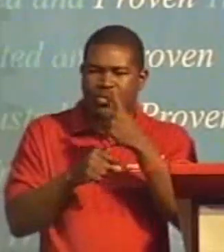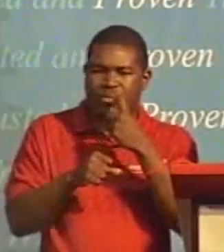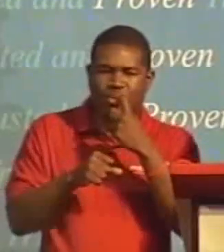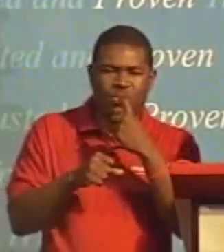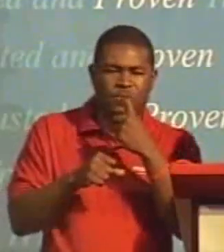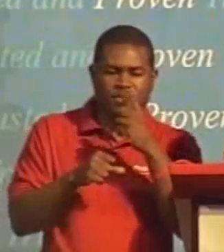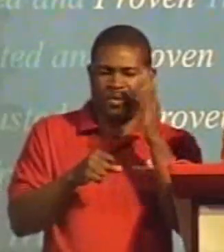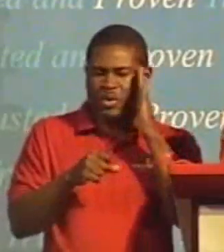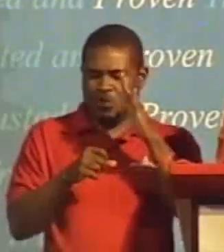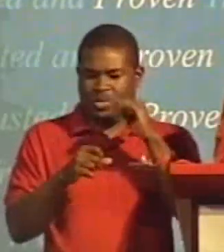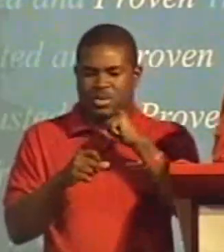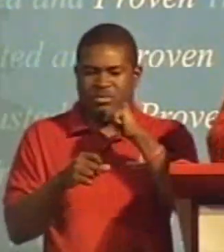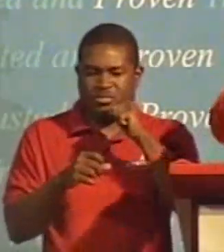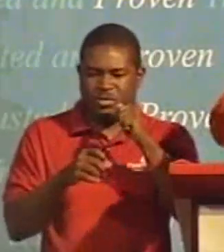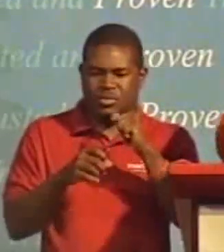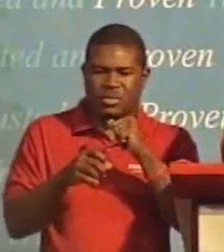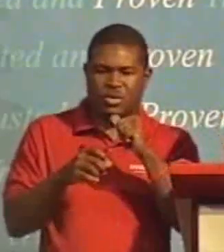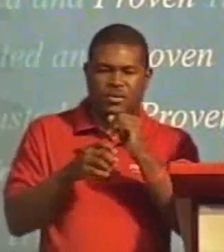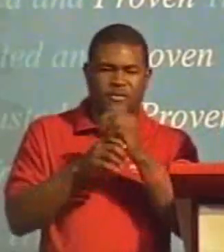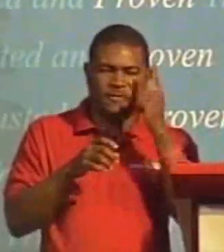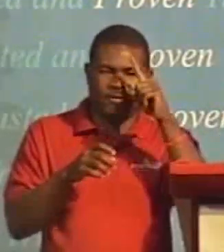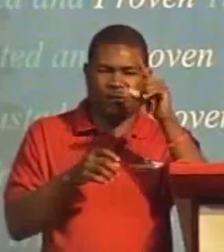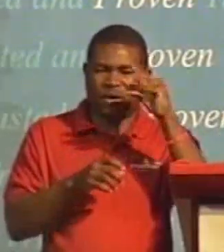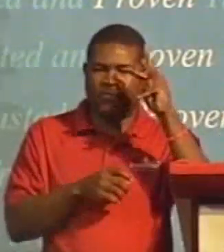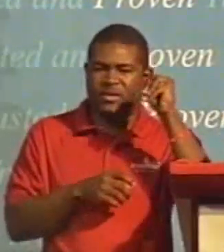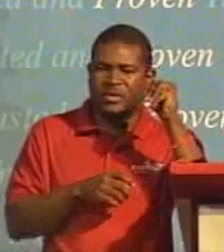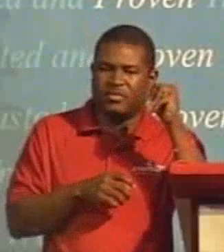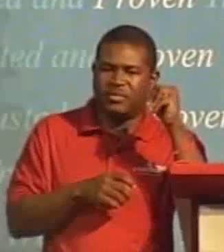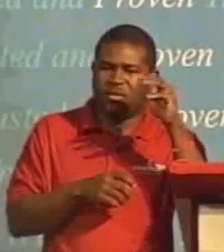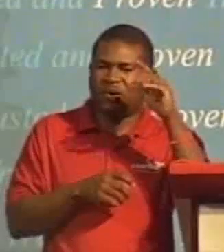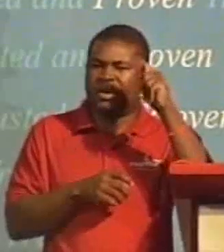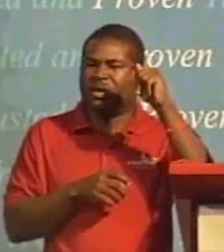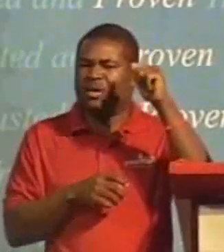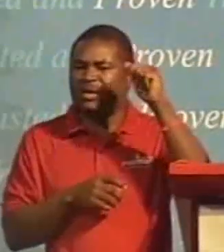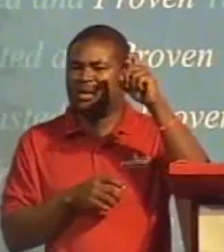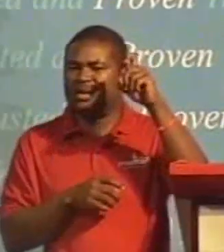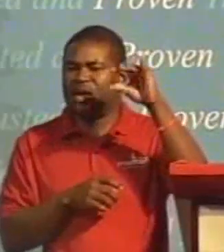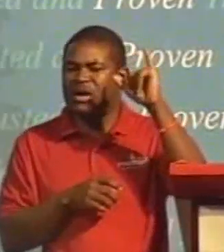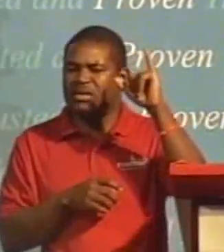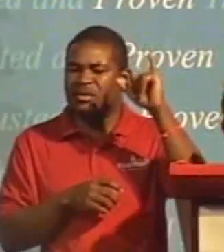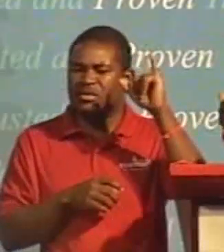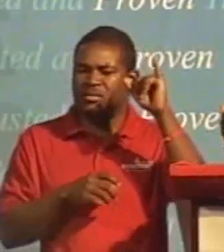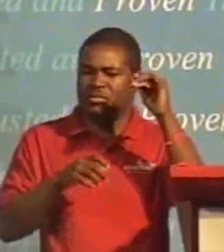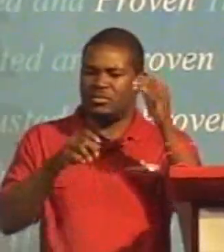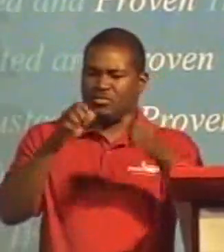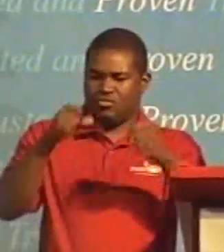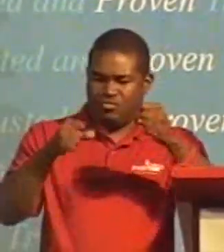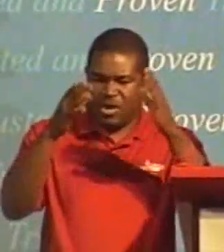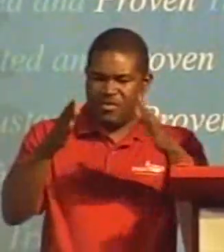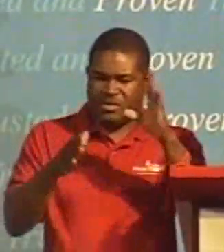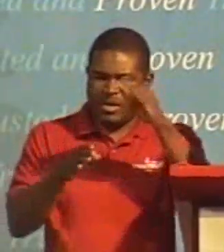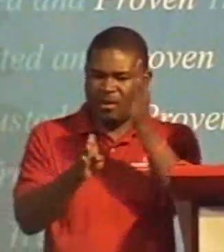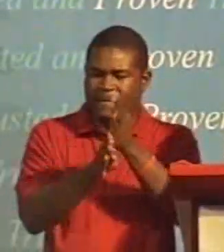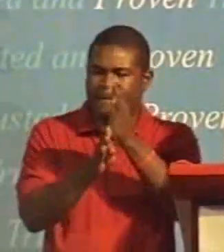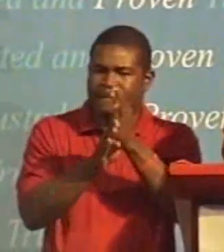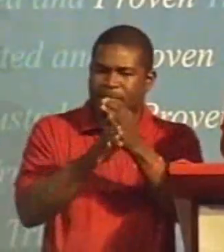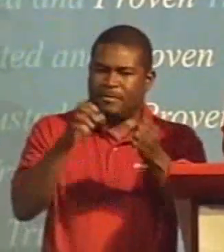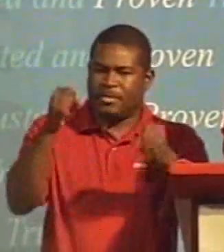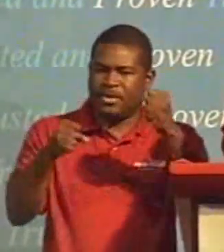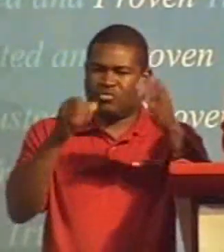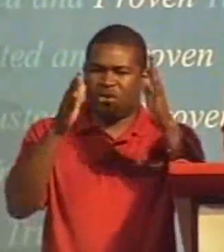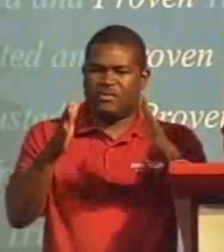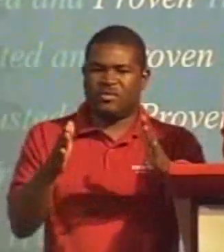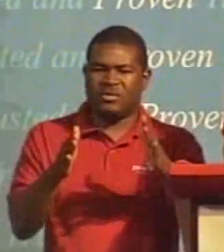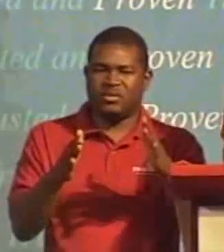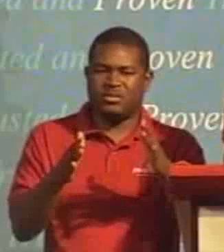it not been for the FNM. And let me also say to taxi drivers, all of you taxi drivers and bus drivers who've been leasing place for